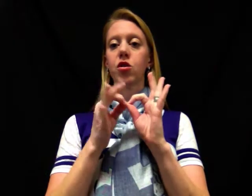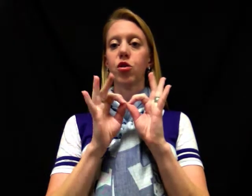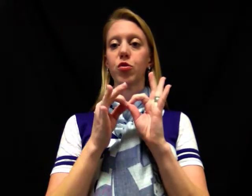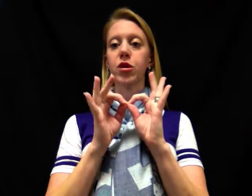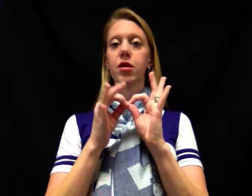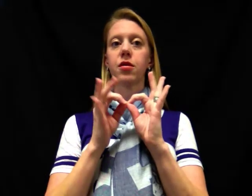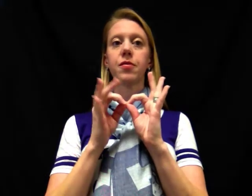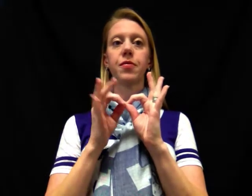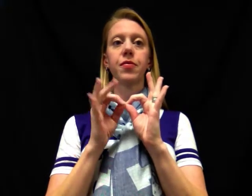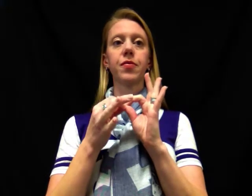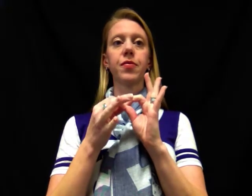Interpret,